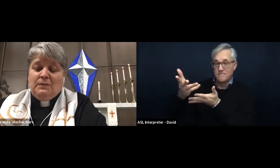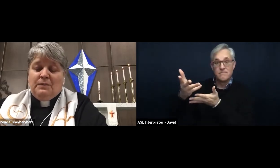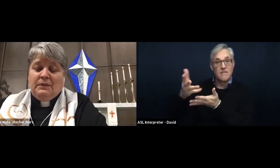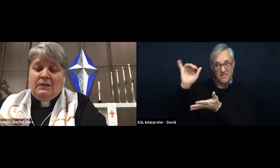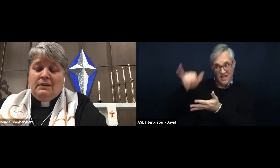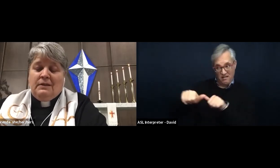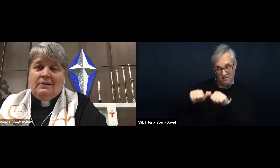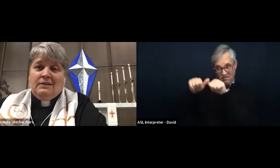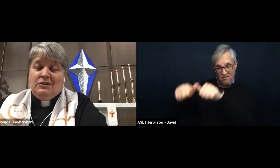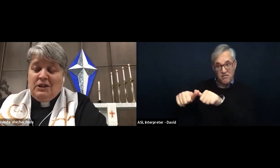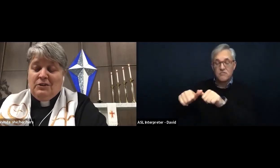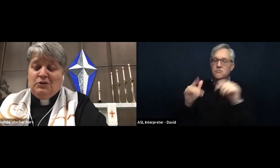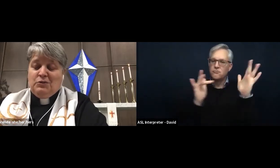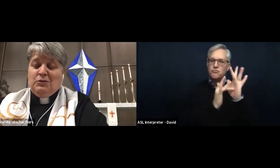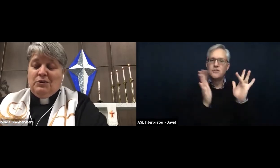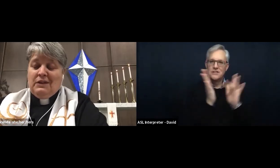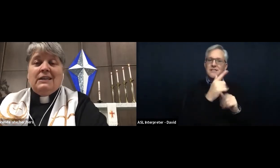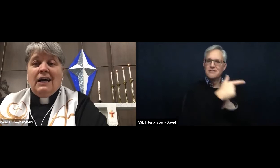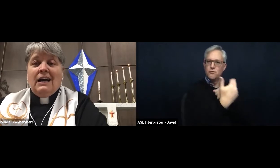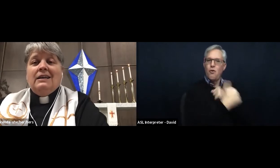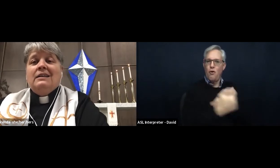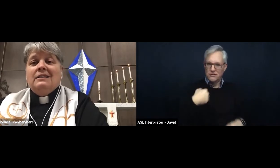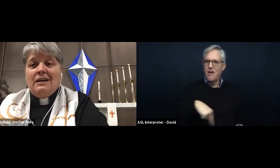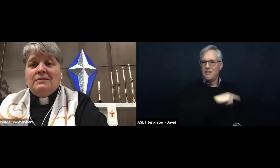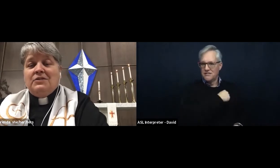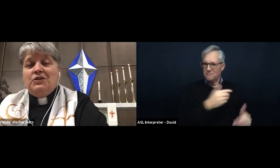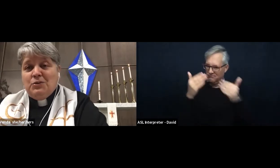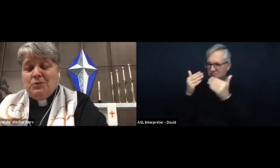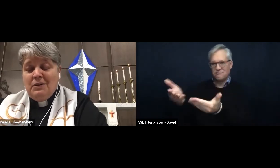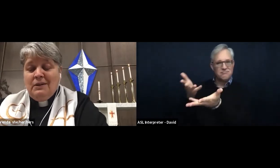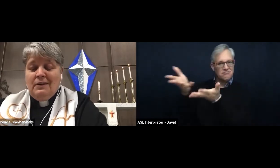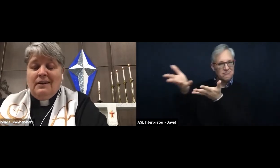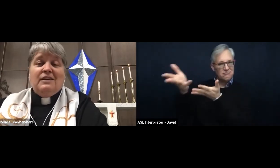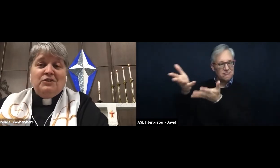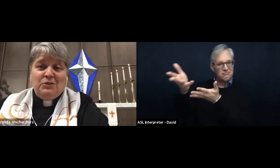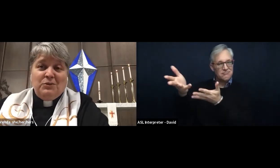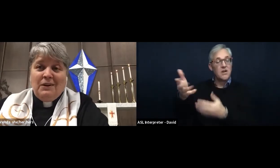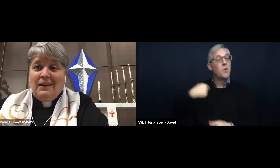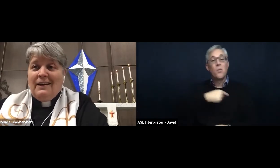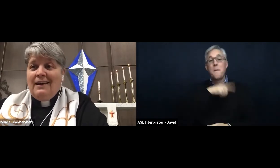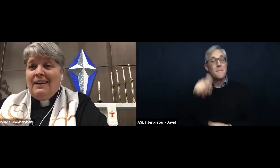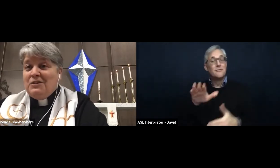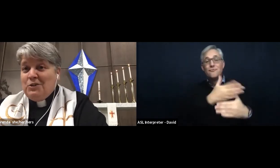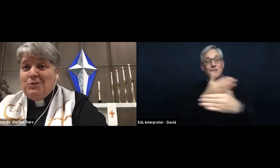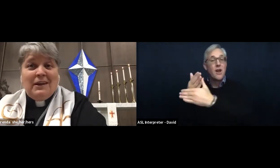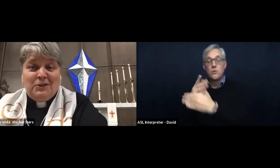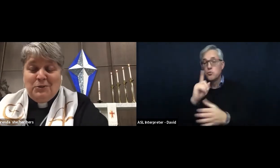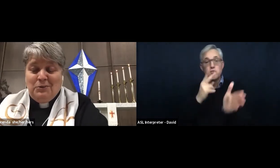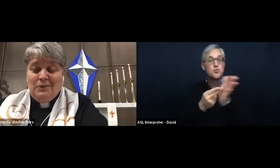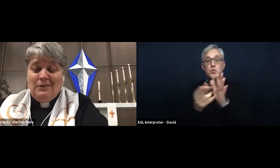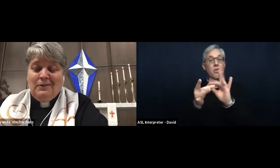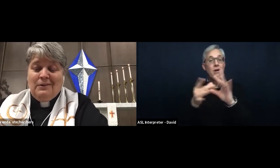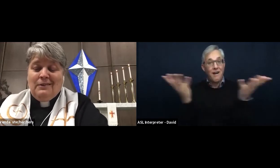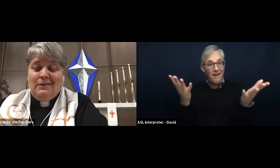do. To share the truth that God loves you and you and you and